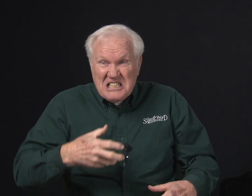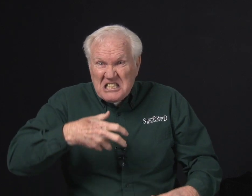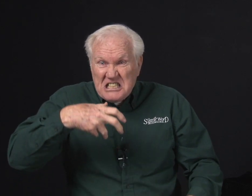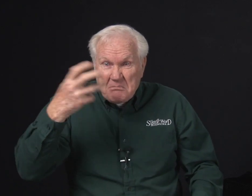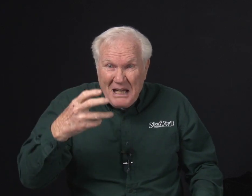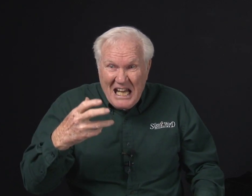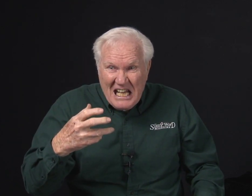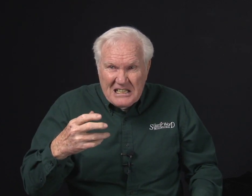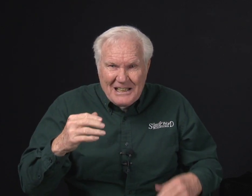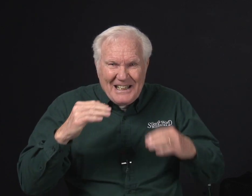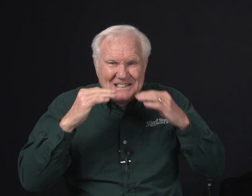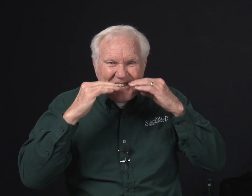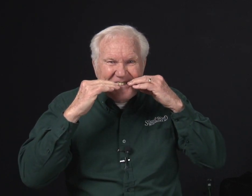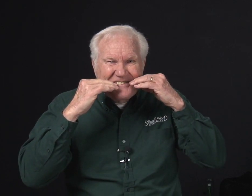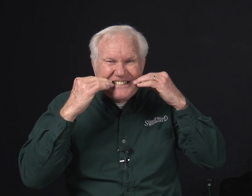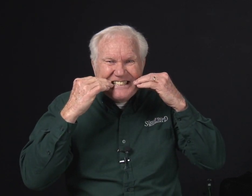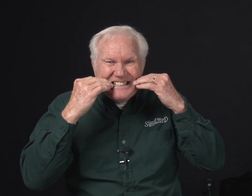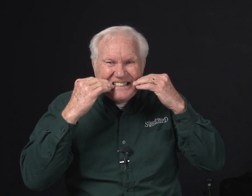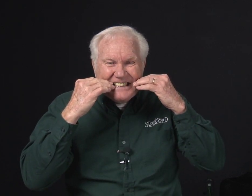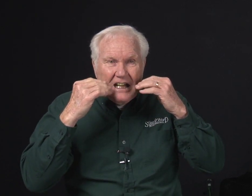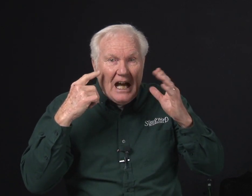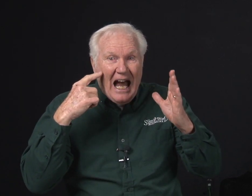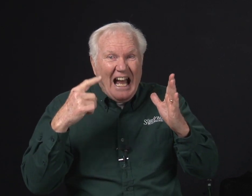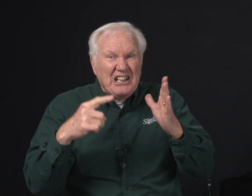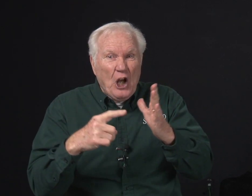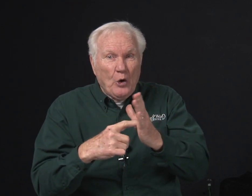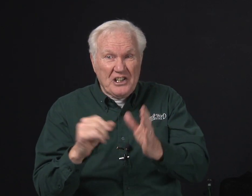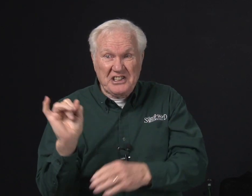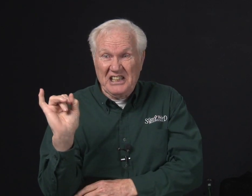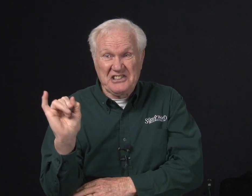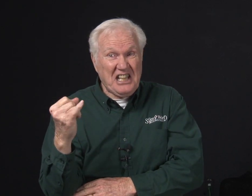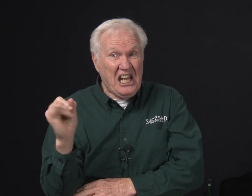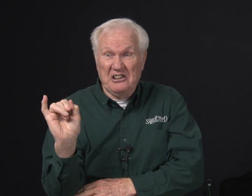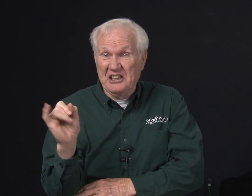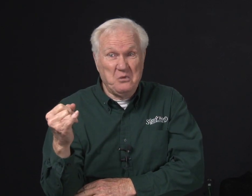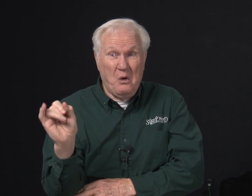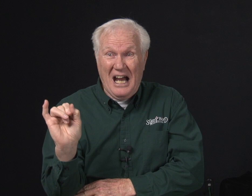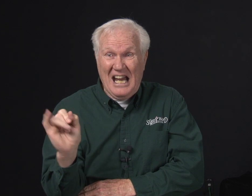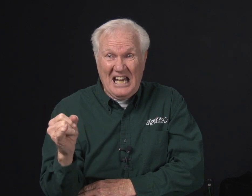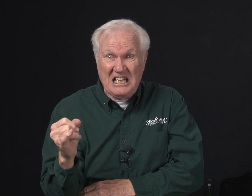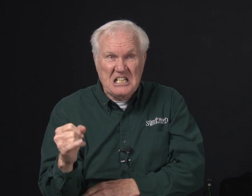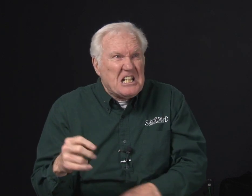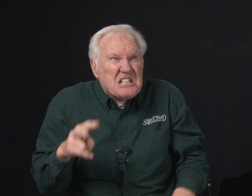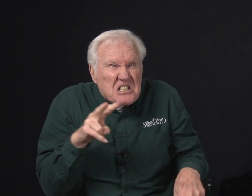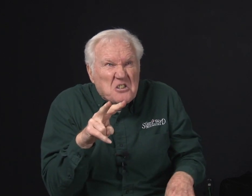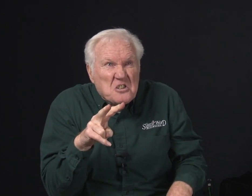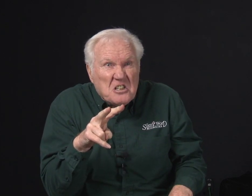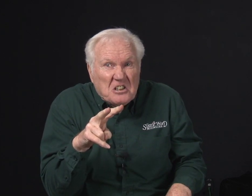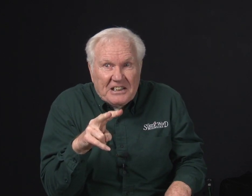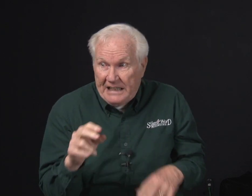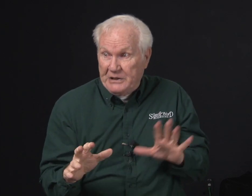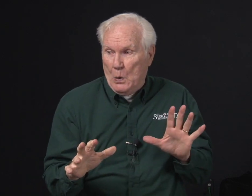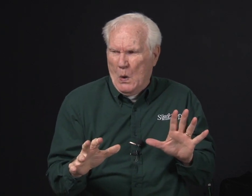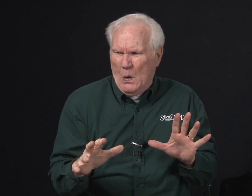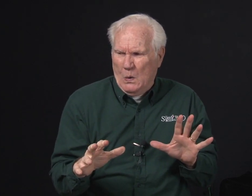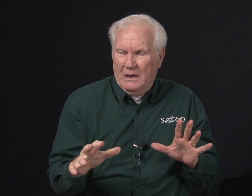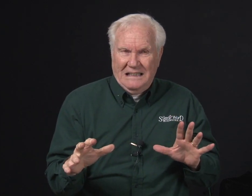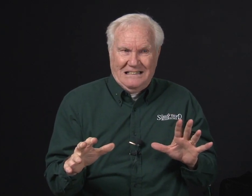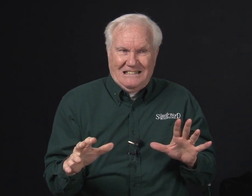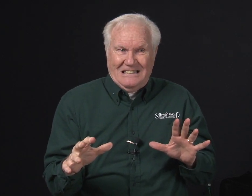didn't get mad. He just grinned. I noticed his tail didn't wag. He just looked, and I said, oh,